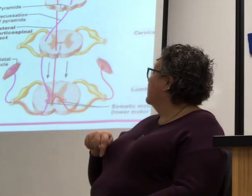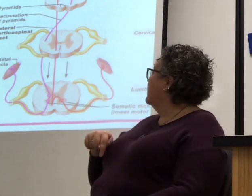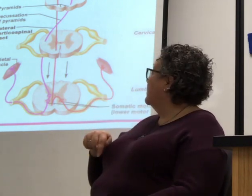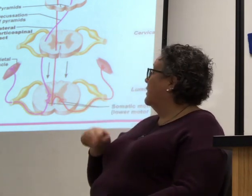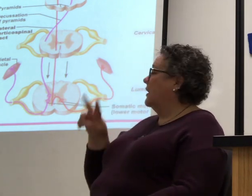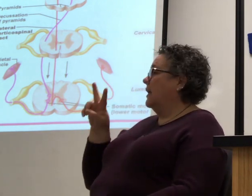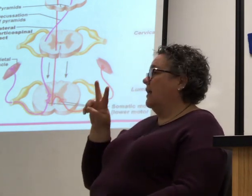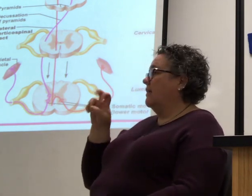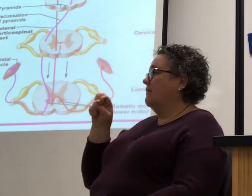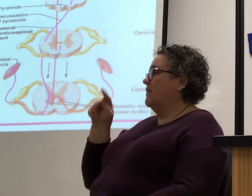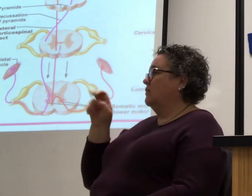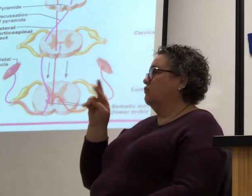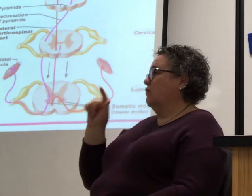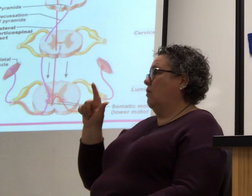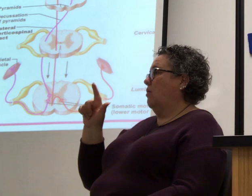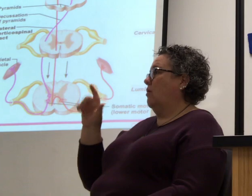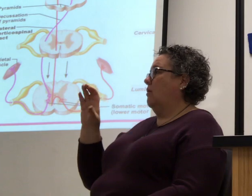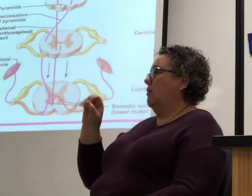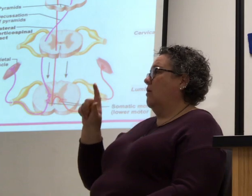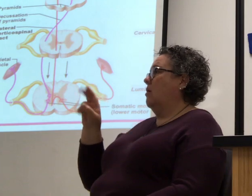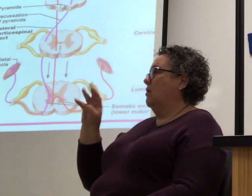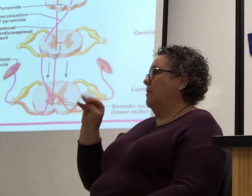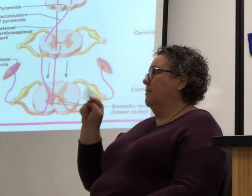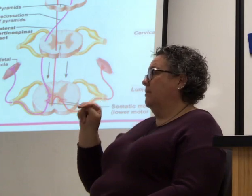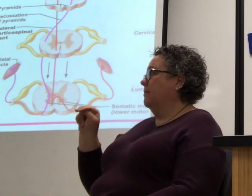ventral column.